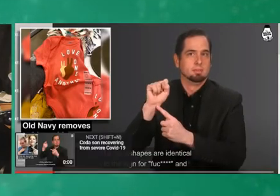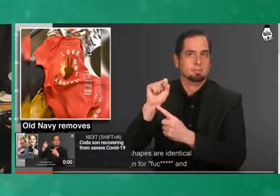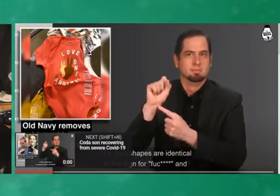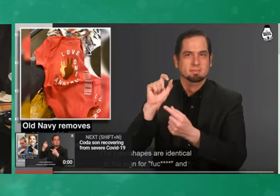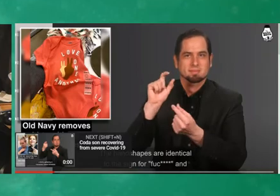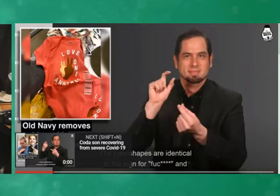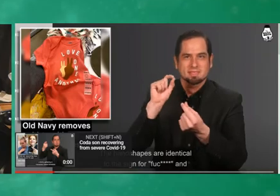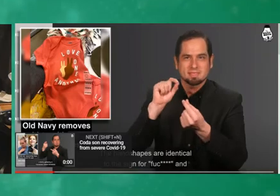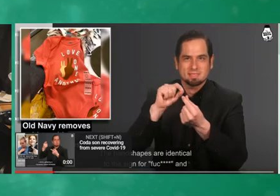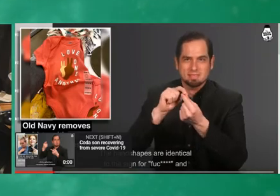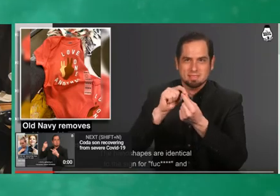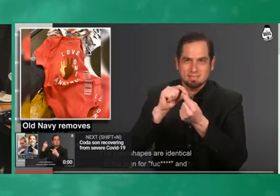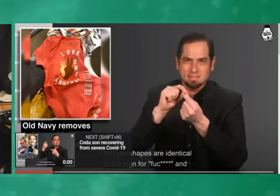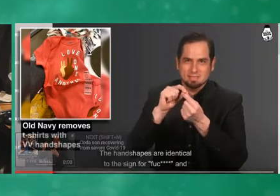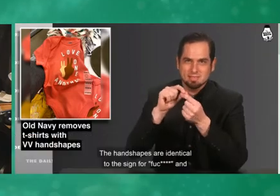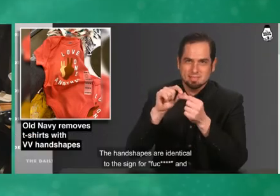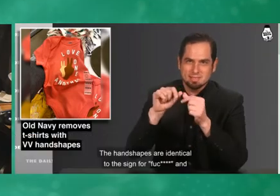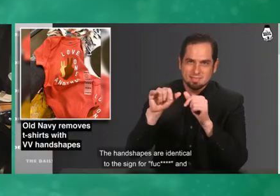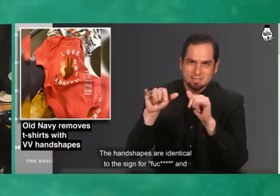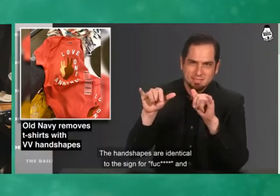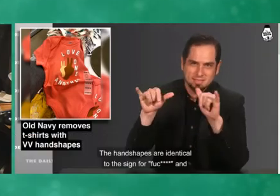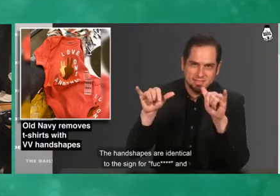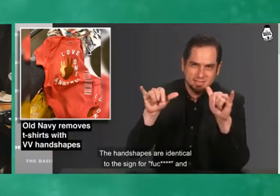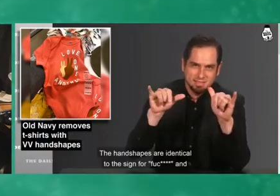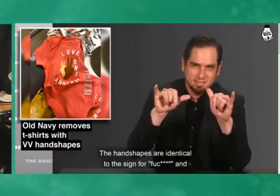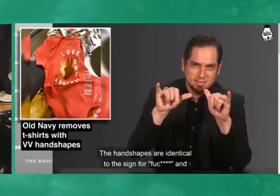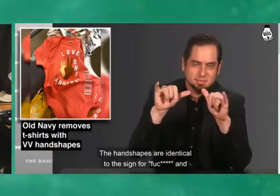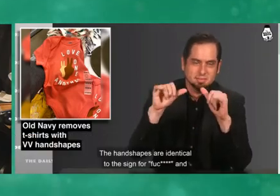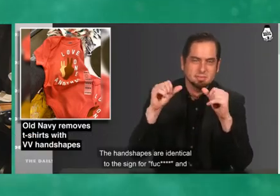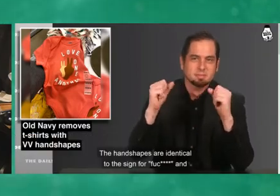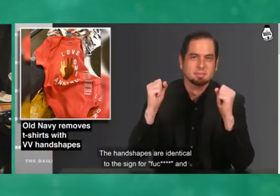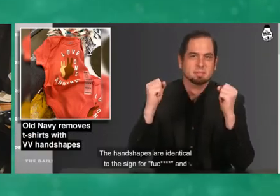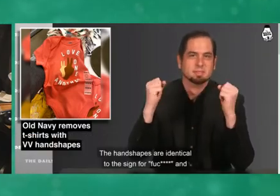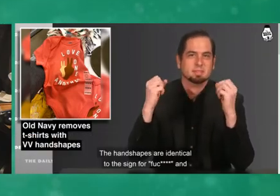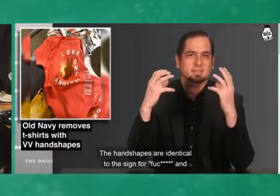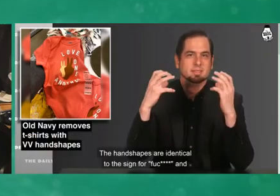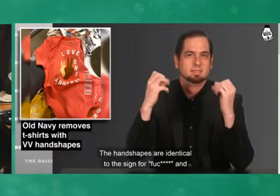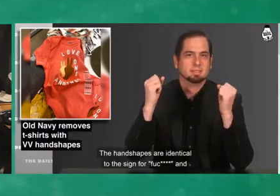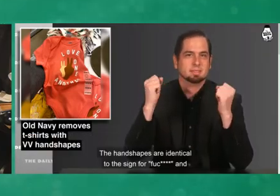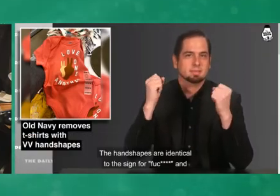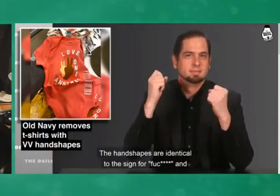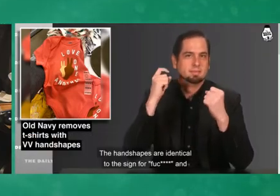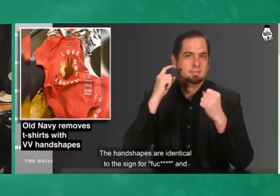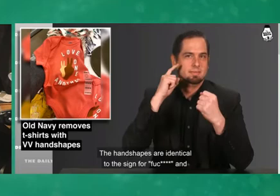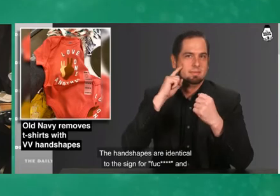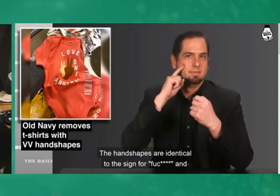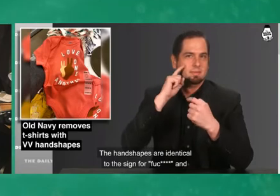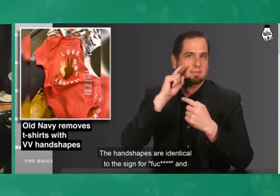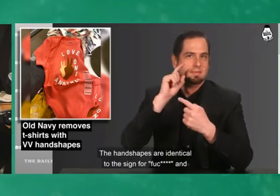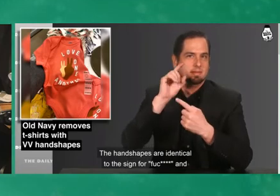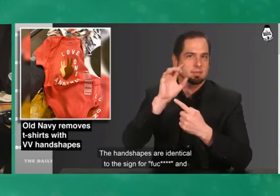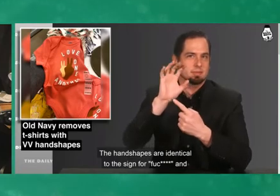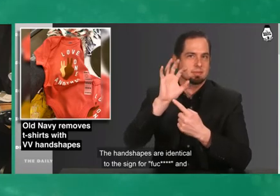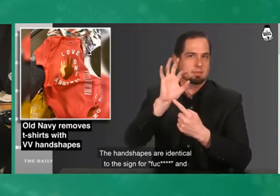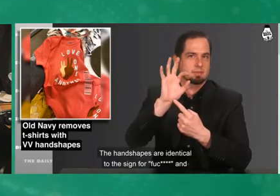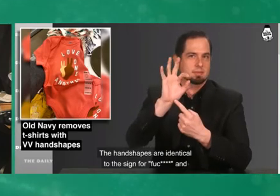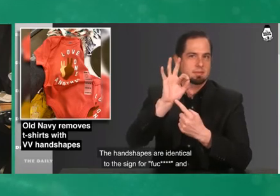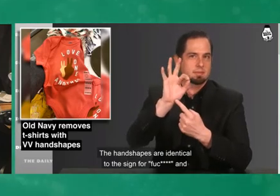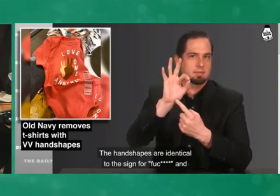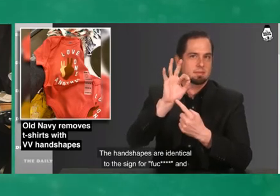HS hand sign specifically looks a lot like the